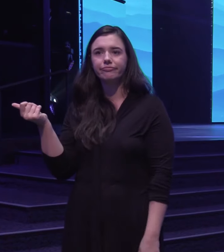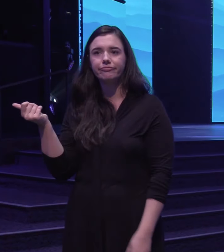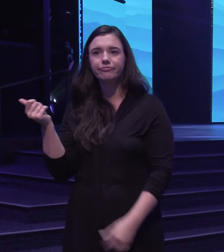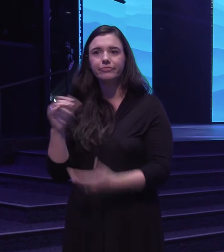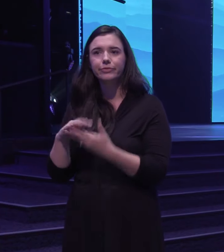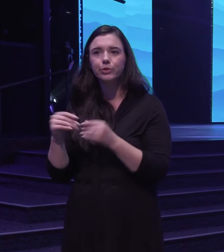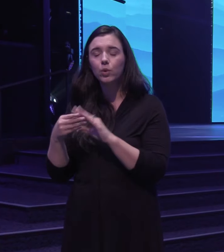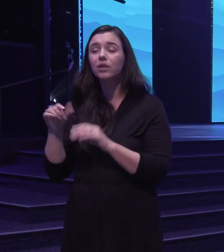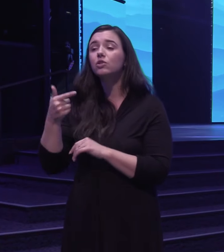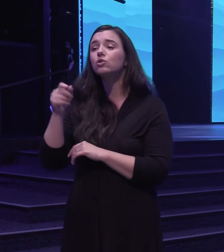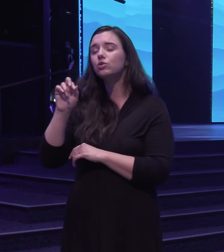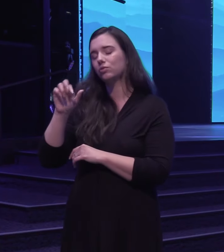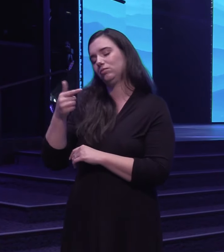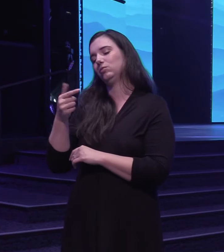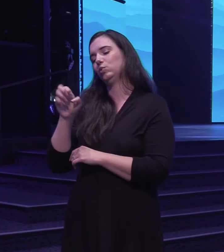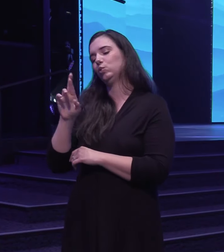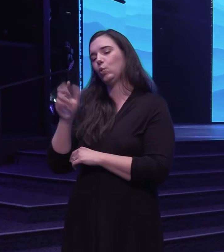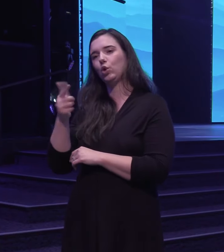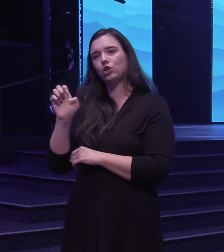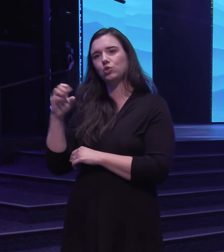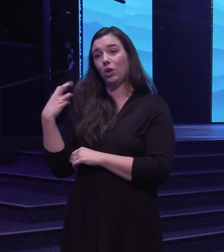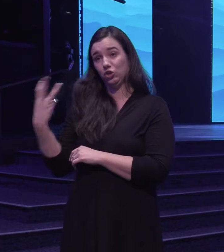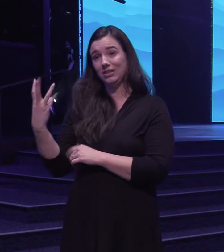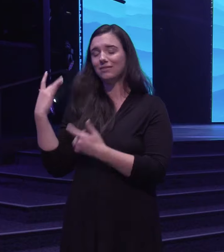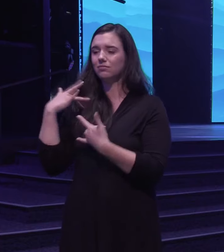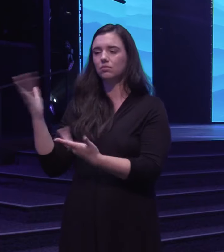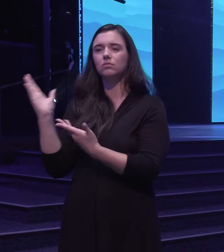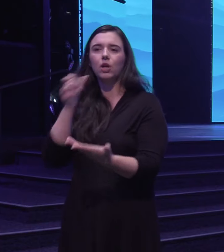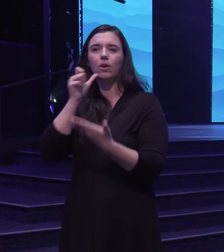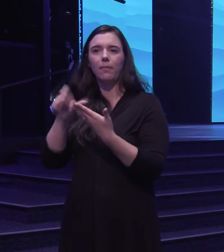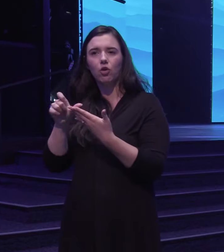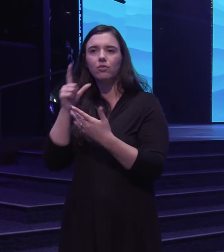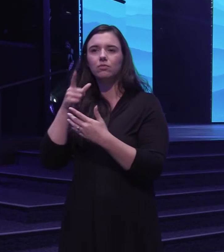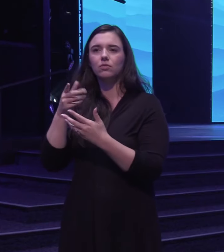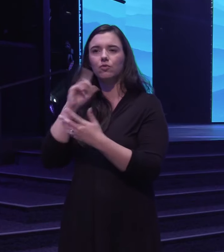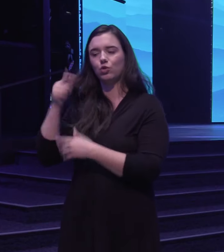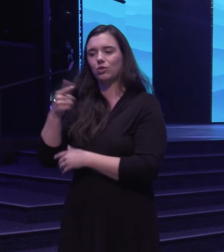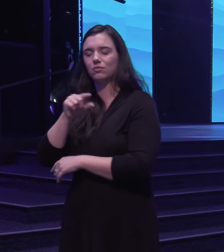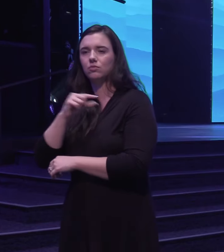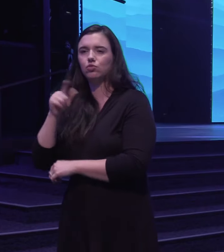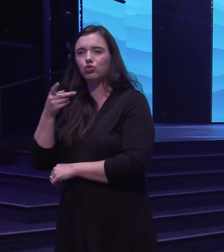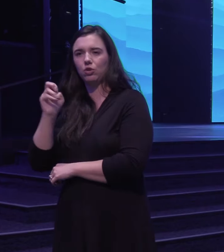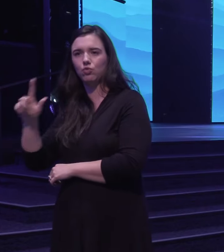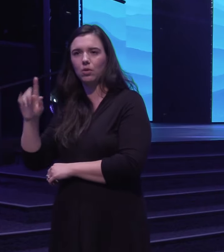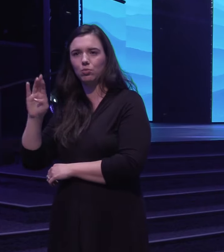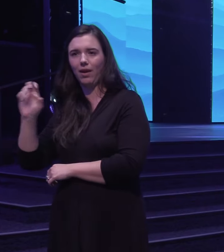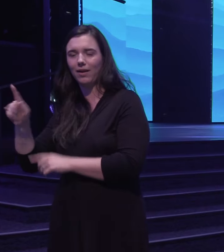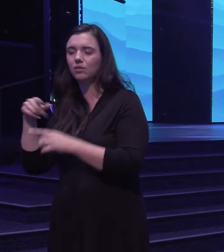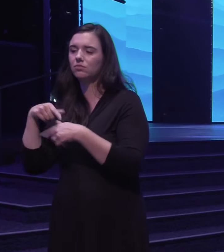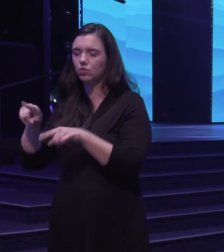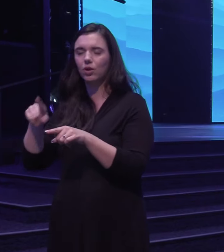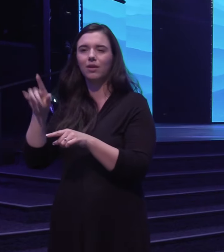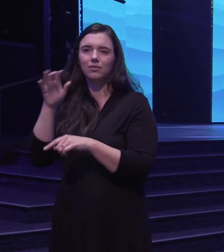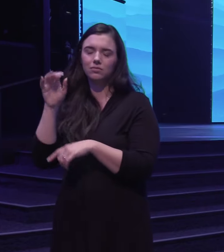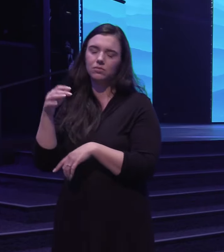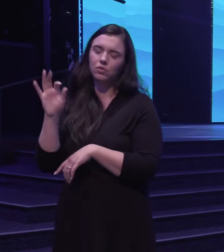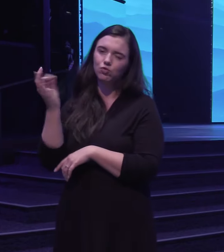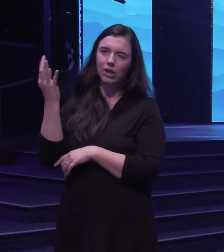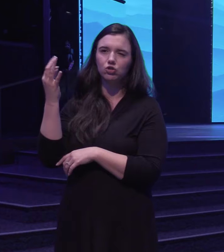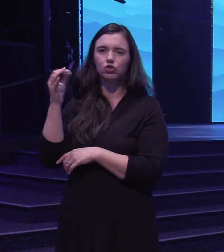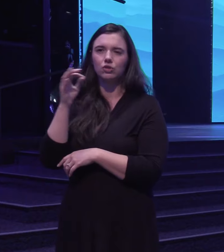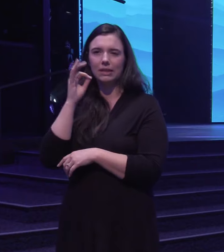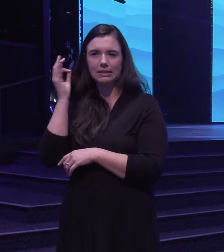know, George Washington was a courier for General Braddock during the French and Indian War, and all the couriers were shot